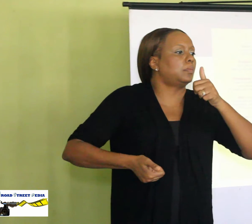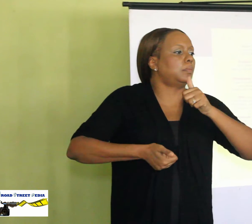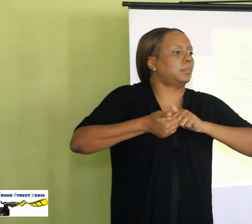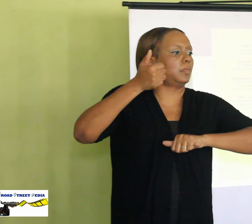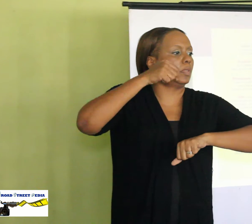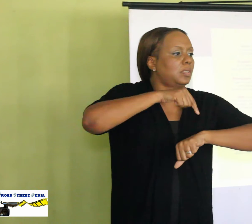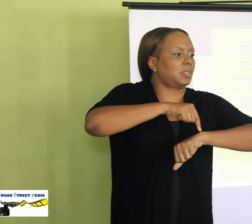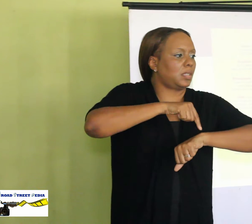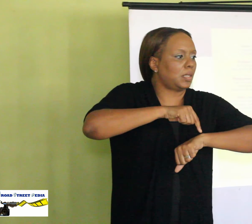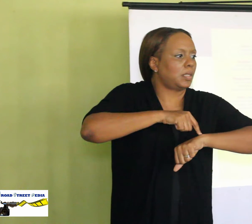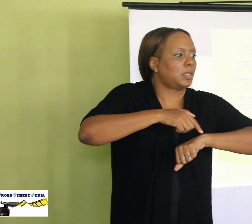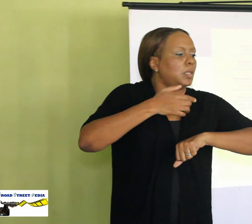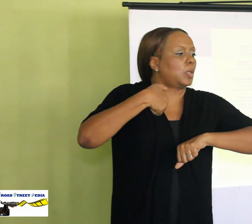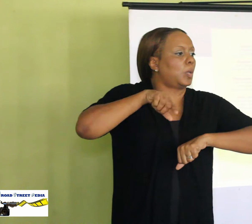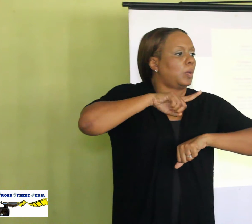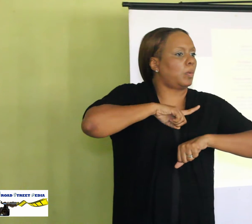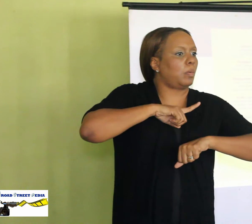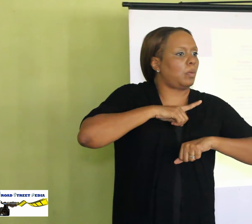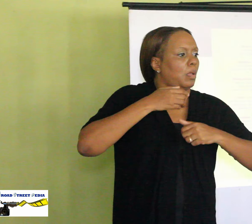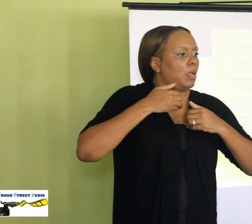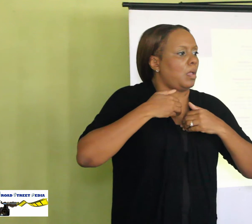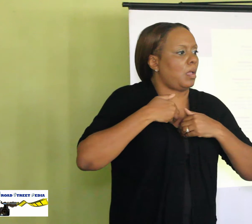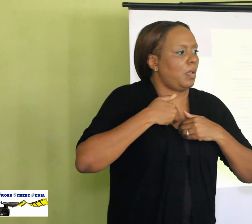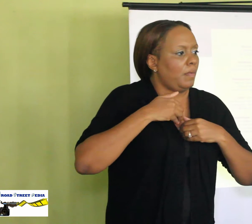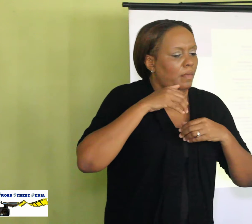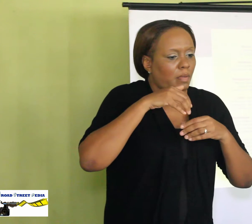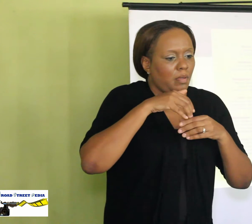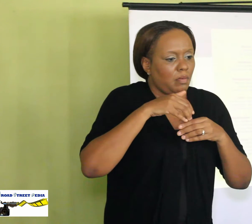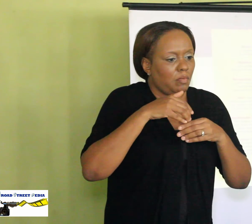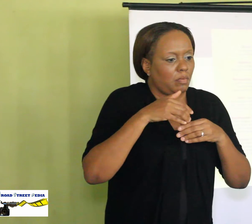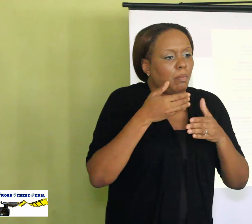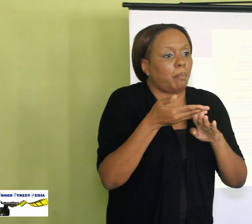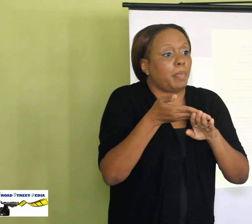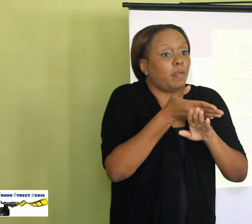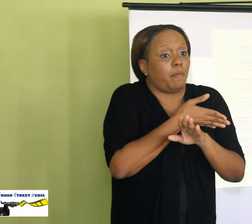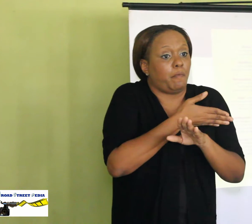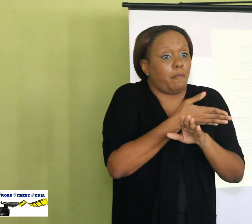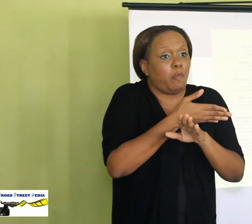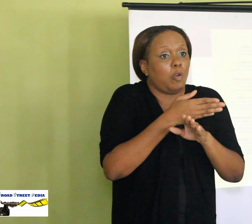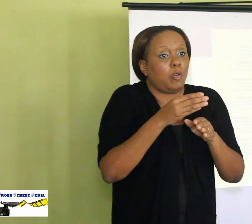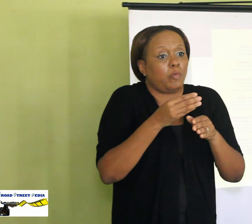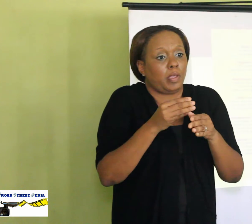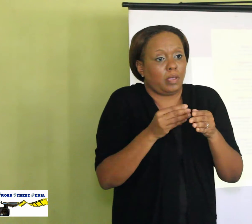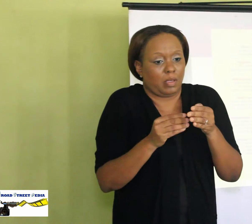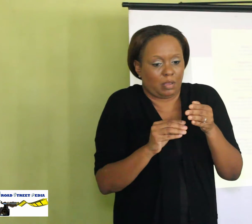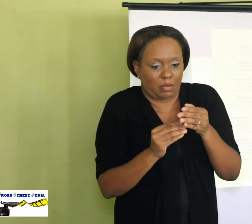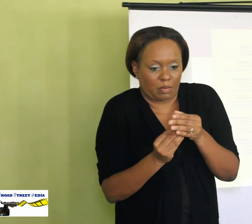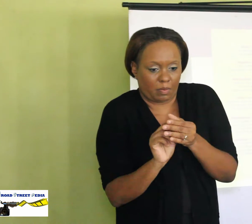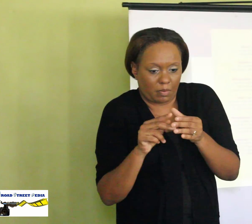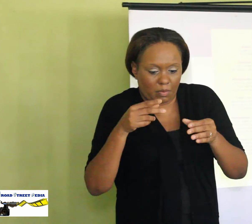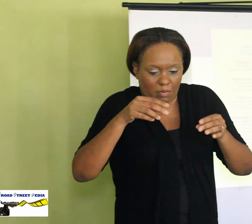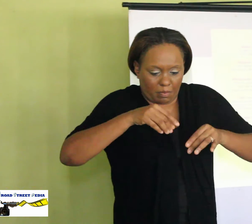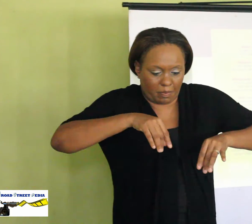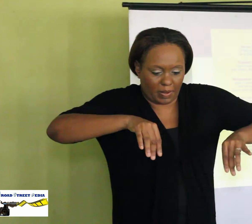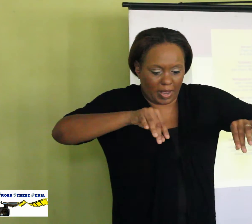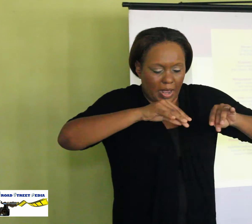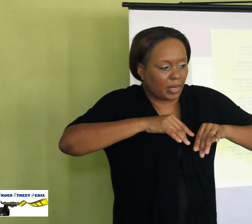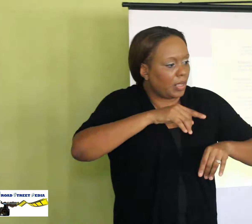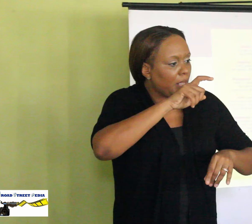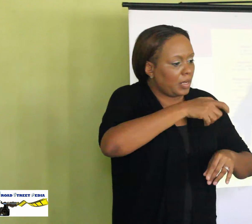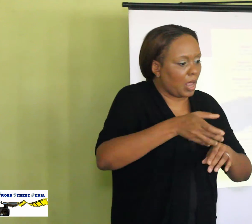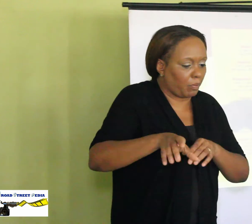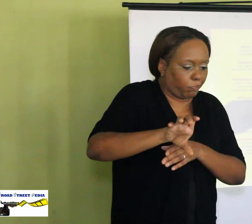it is granular, we place it into the hole before we plant. Because that fertilizer does not move